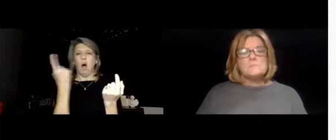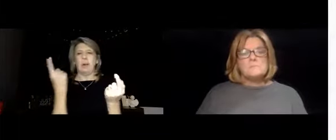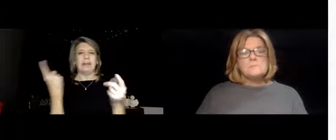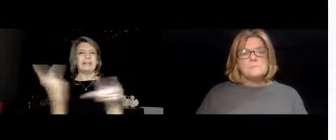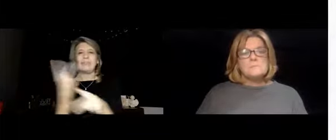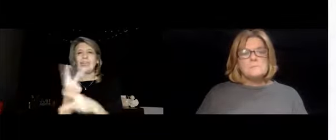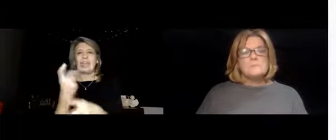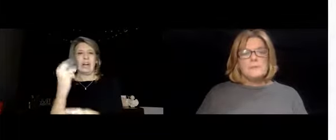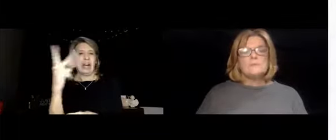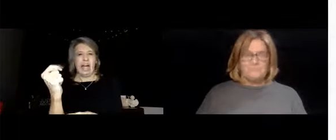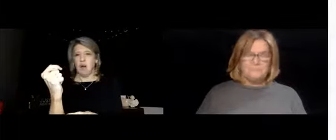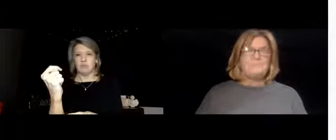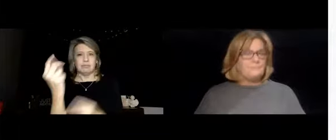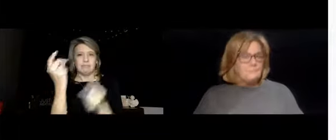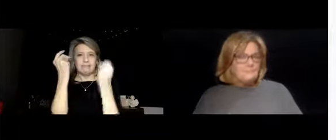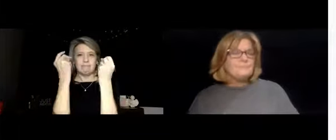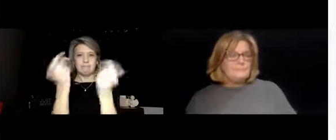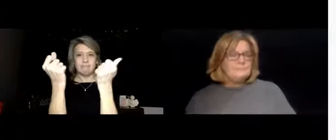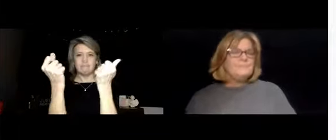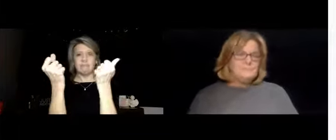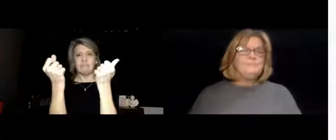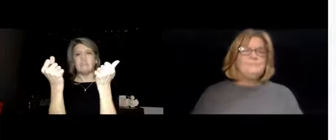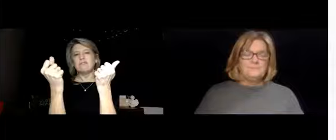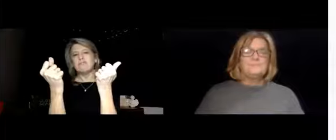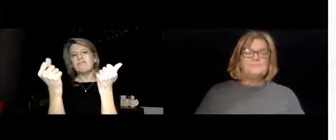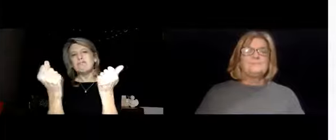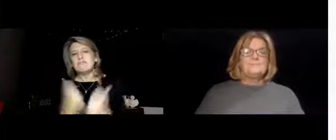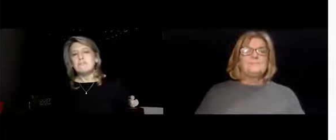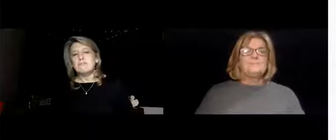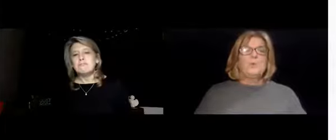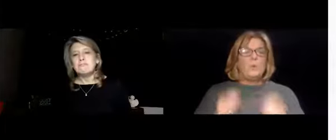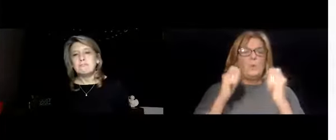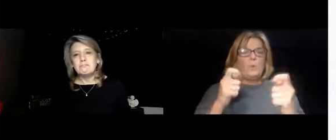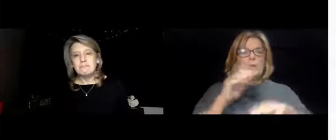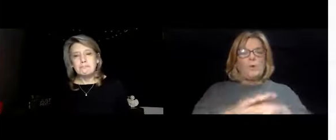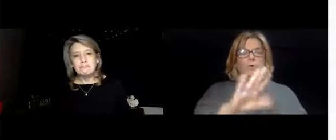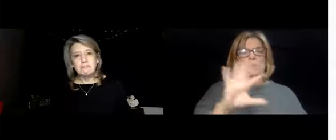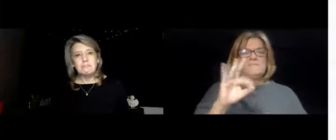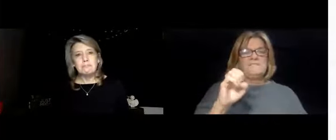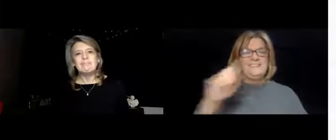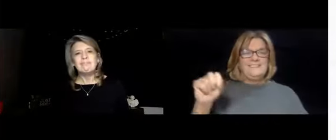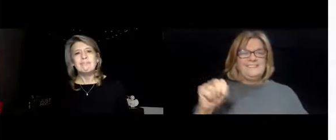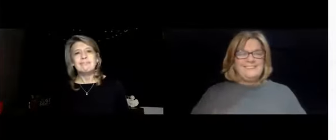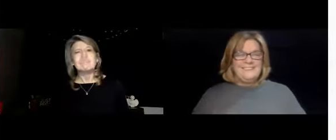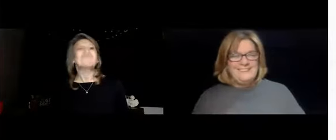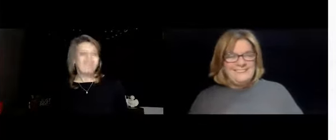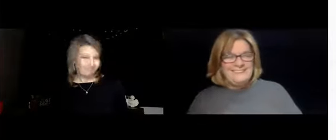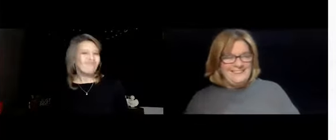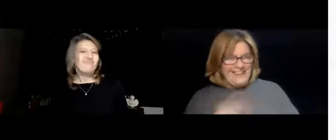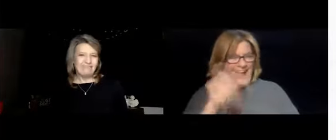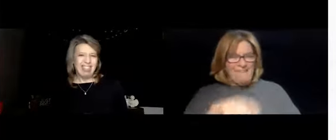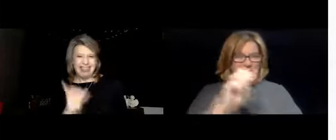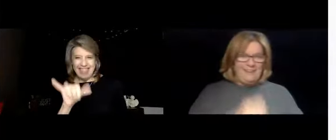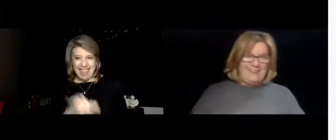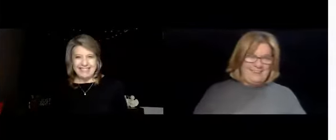So if we get into a situation where we need that, we can always get it figured out immediately. Yeah. Quick on your